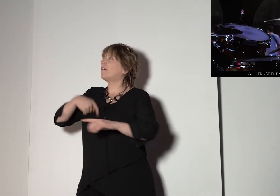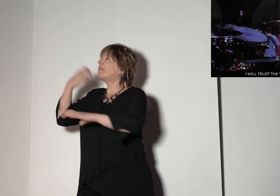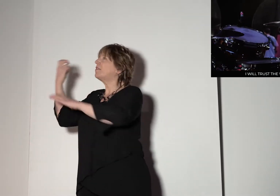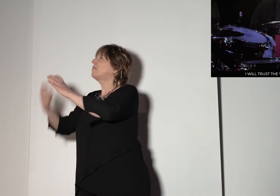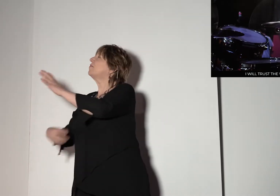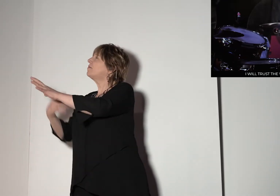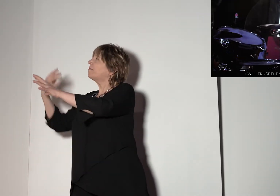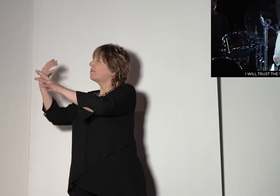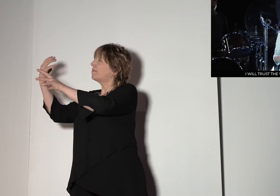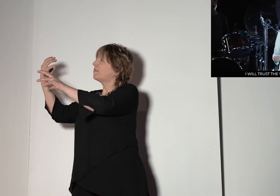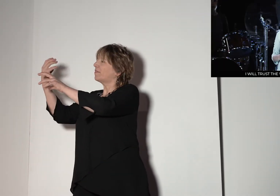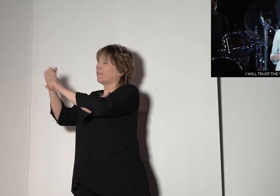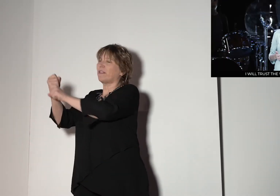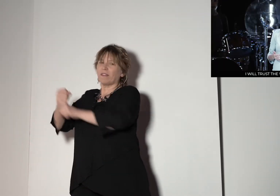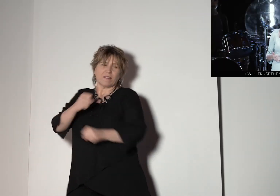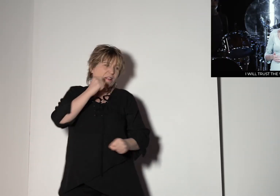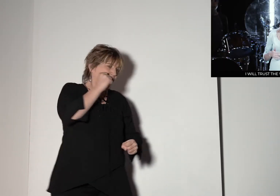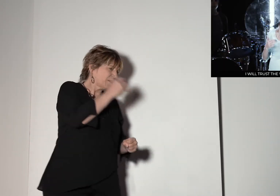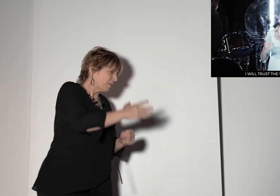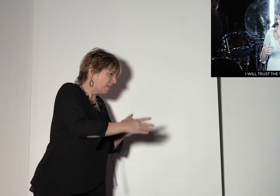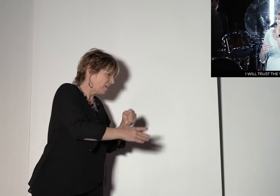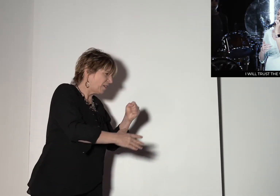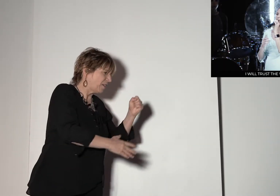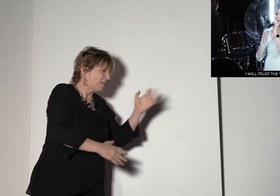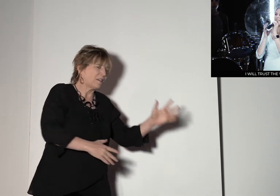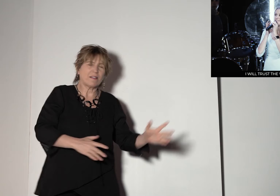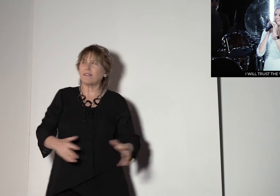I will trust the voice that speaks.